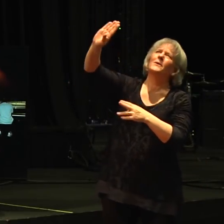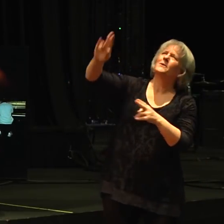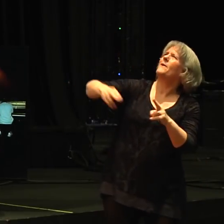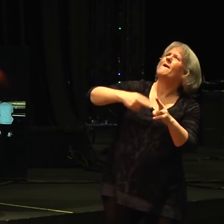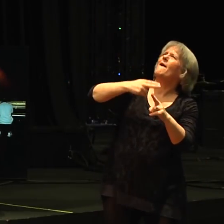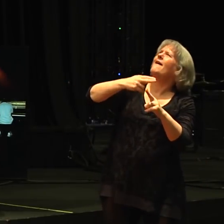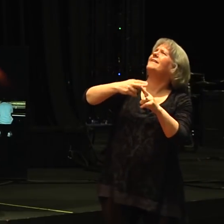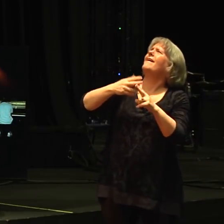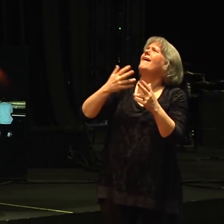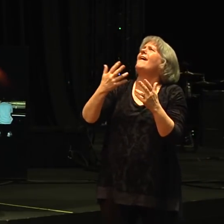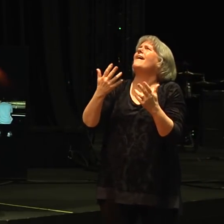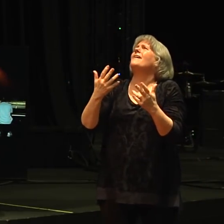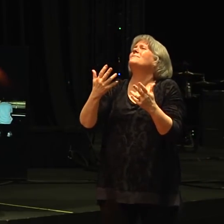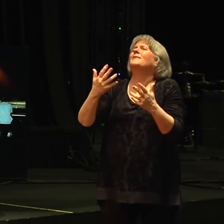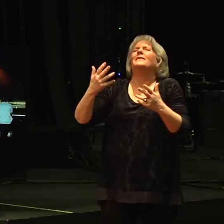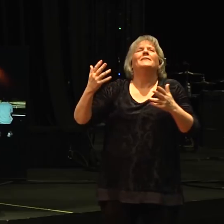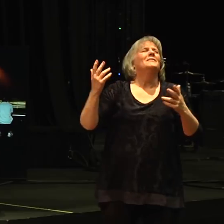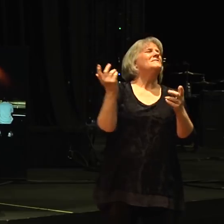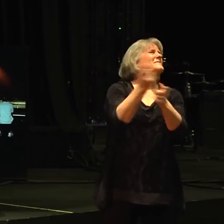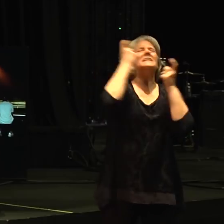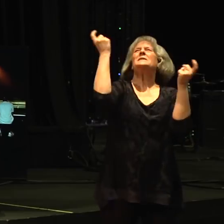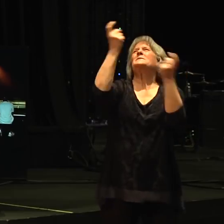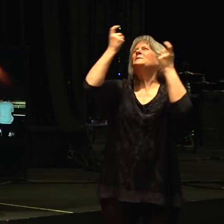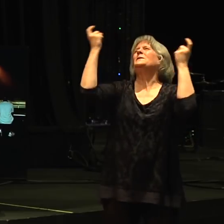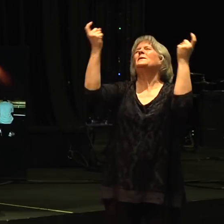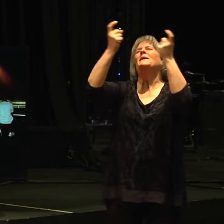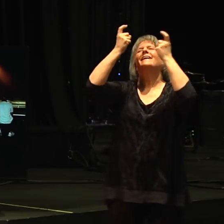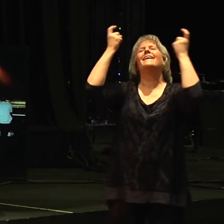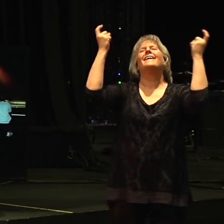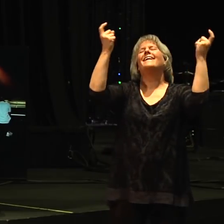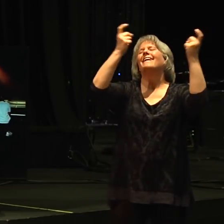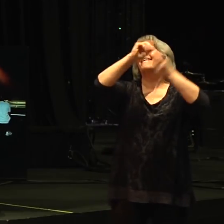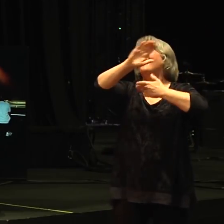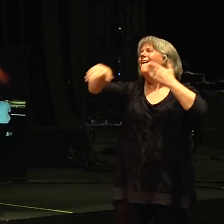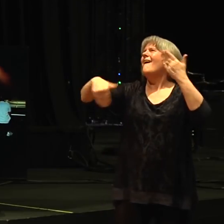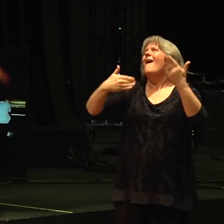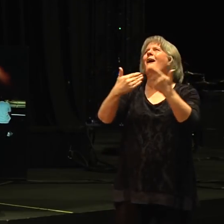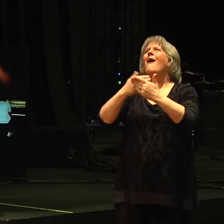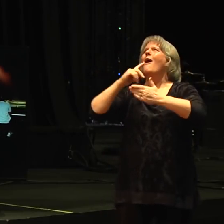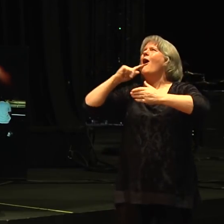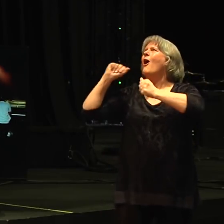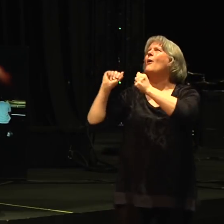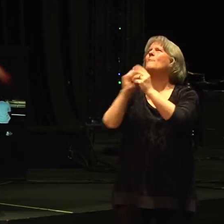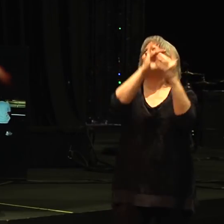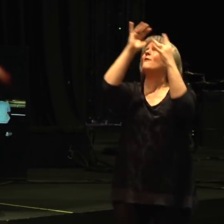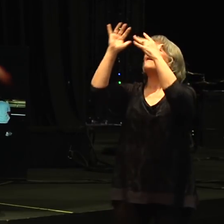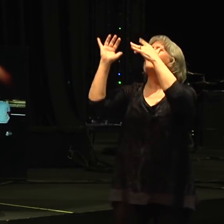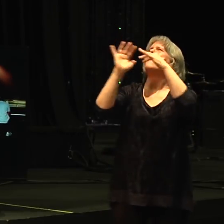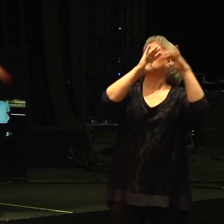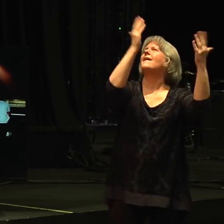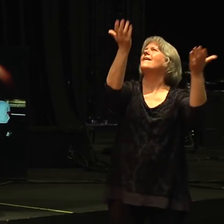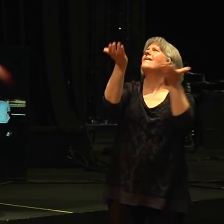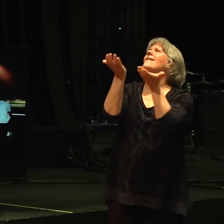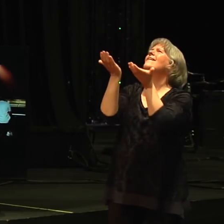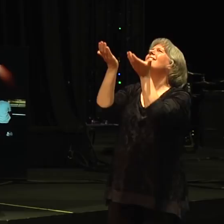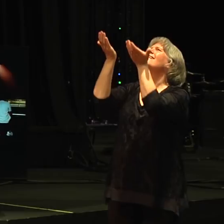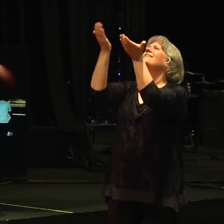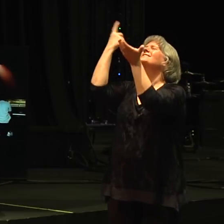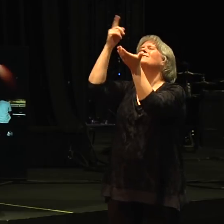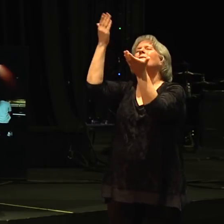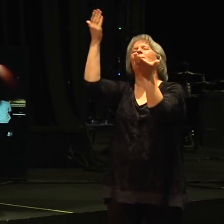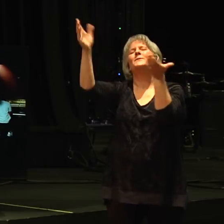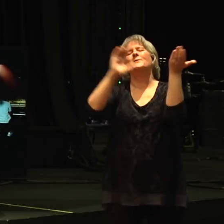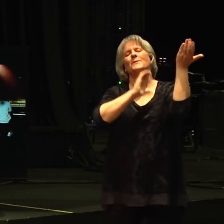And your name is victory, and all praise will